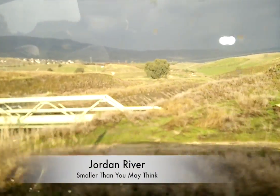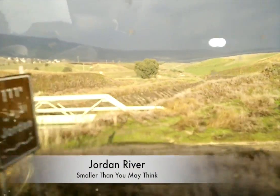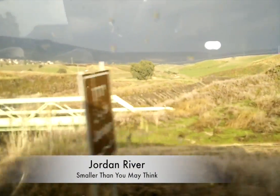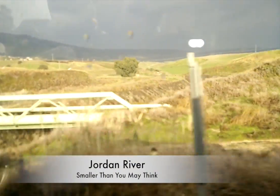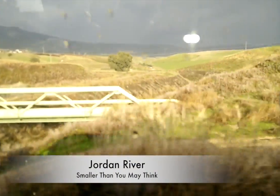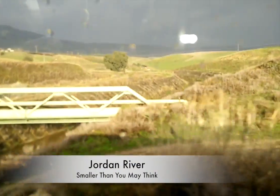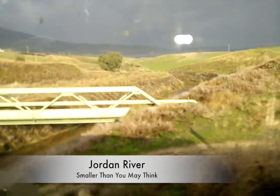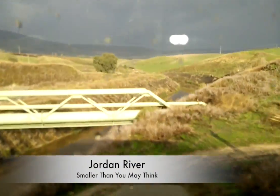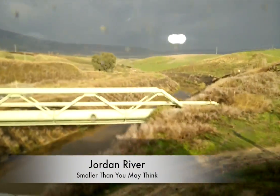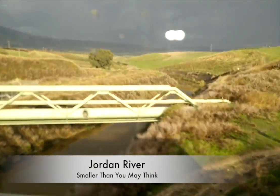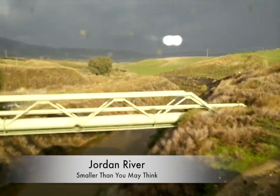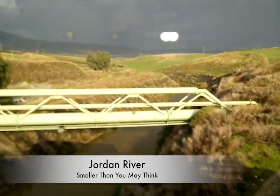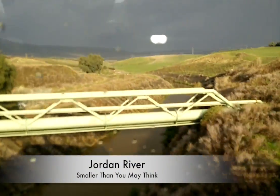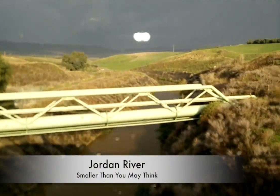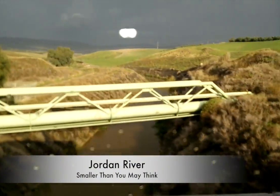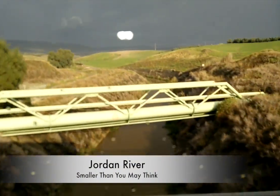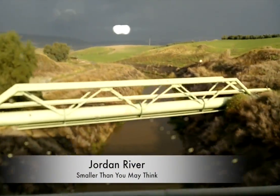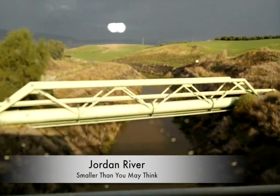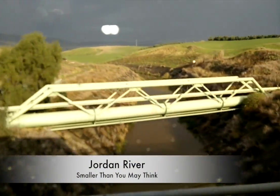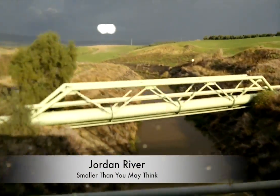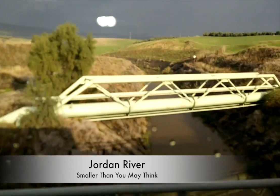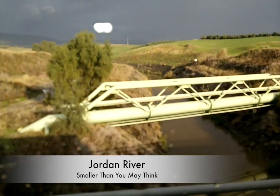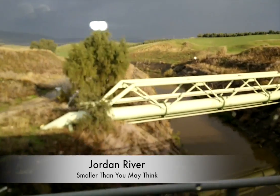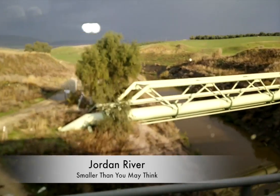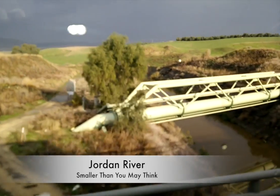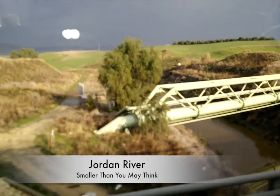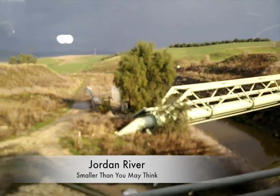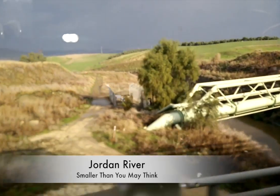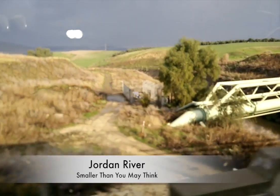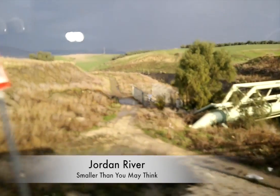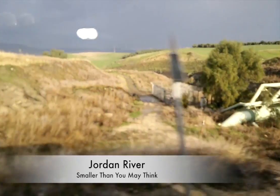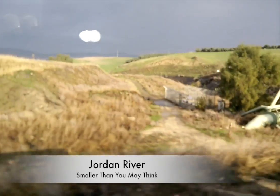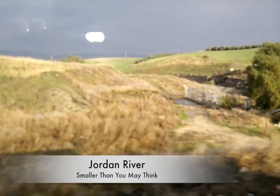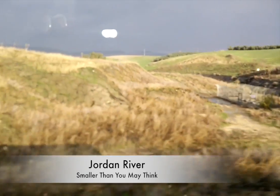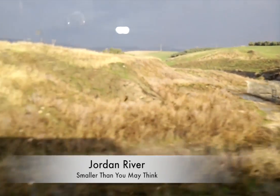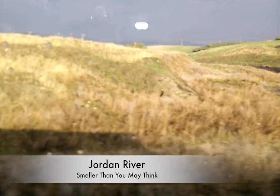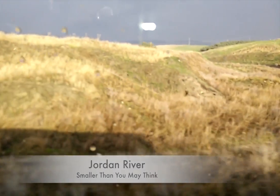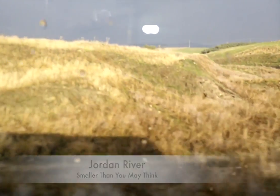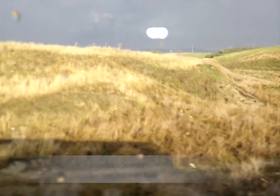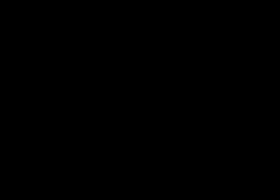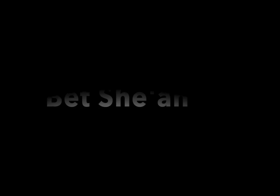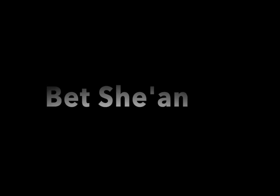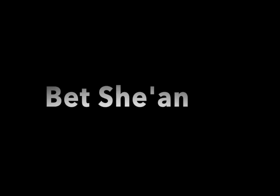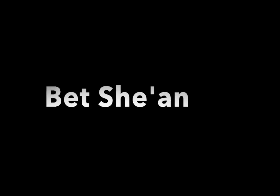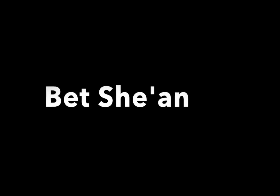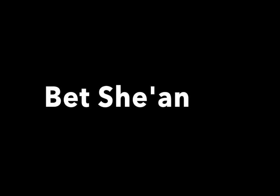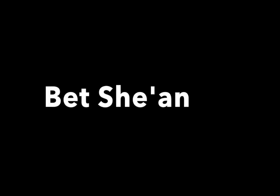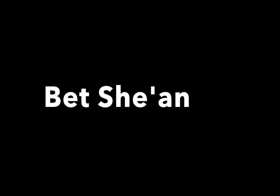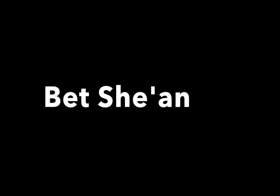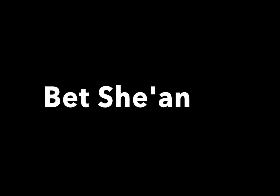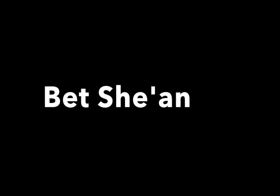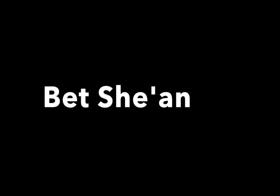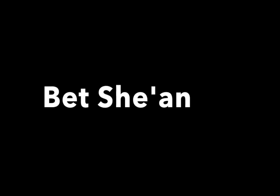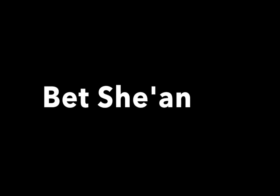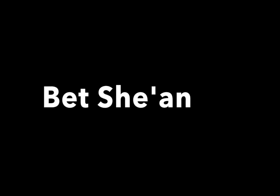for the Jordan River. The big Jordan River. There it is. Don't blink. It's You missed not a it. big river. It's not a big river. That's